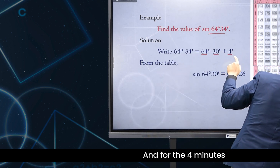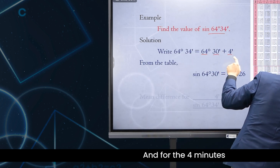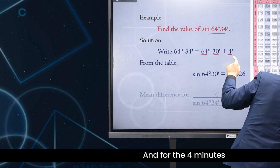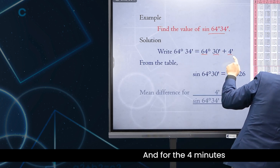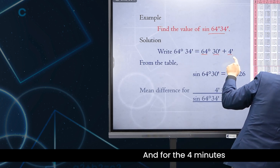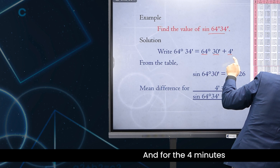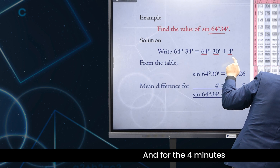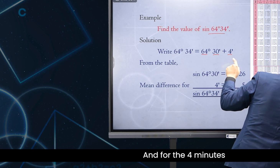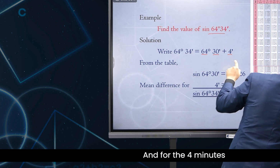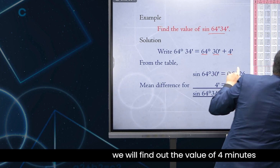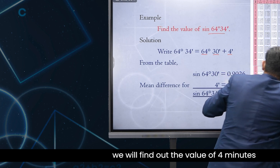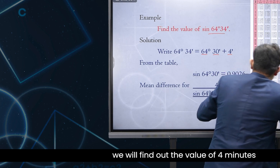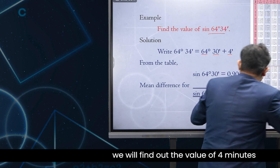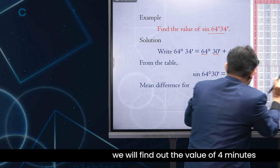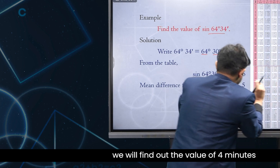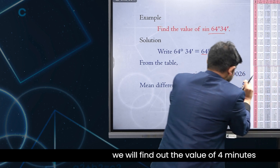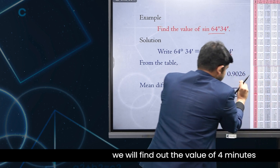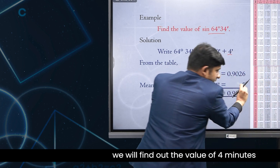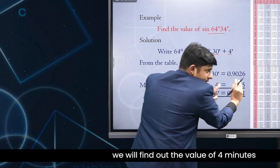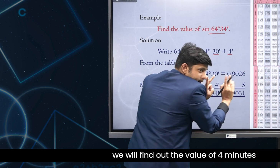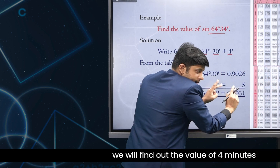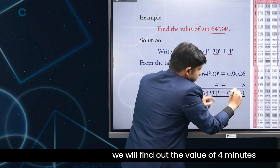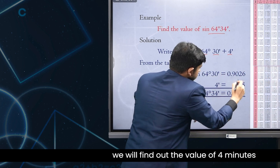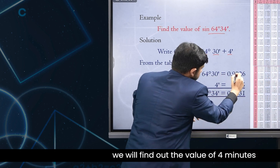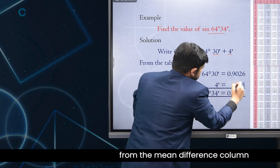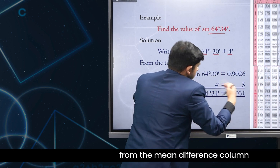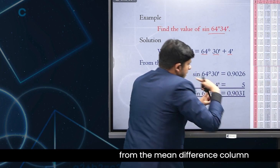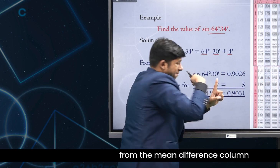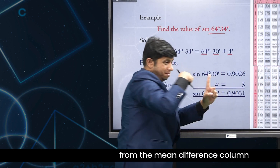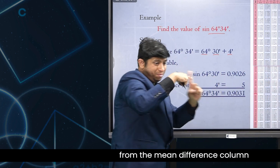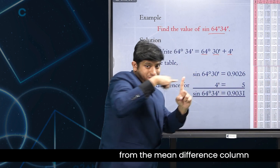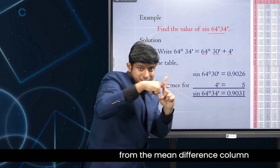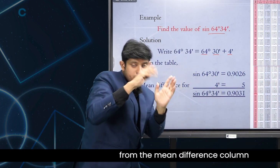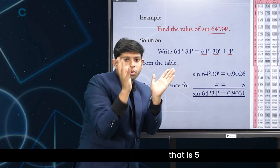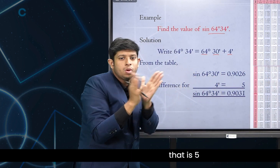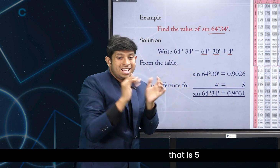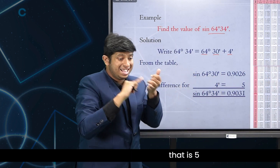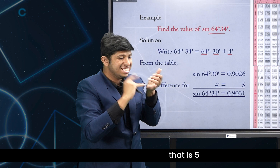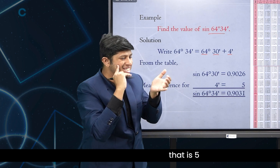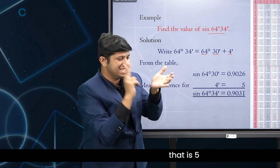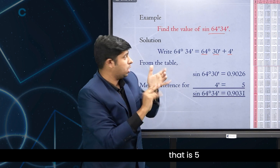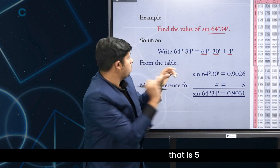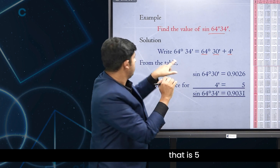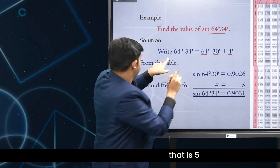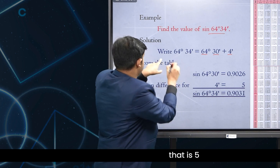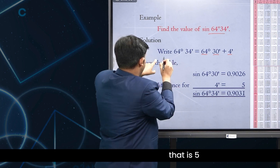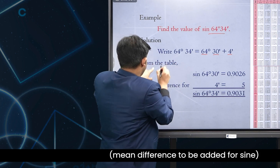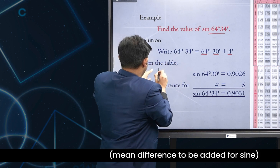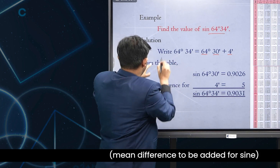4 minutes, we will find out the value of 4 minutes from the mean difference column, that is 5. Mean